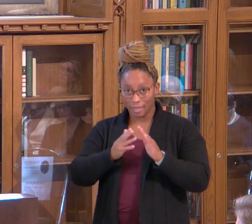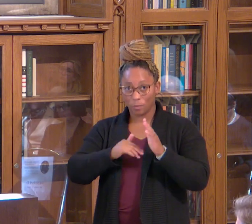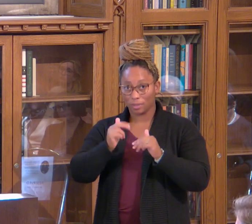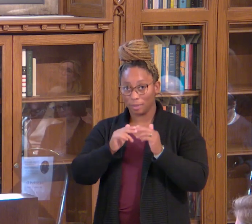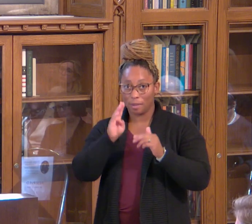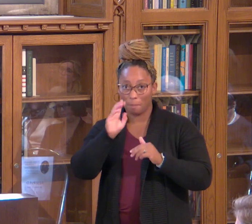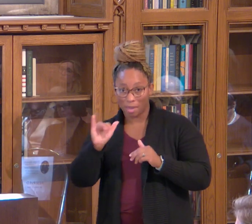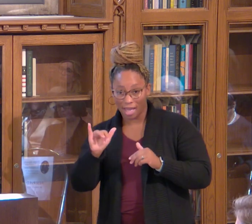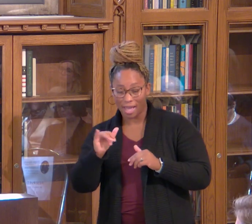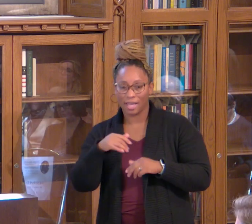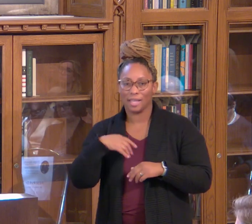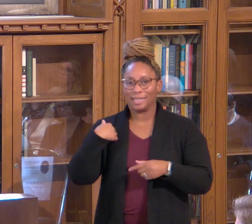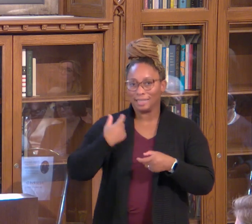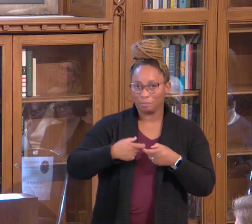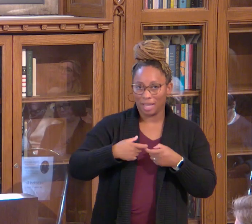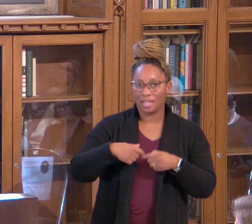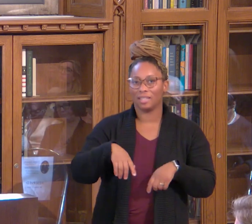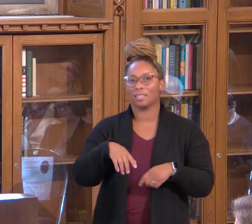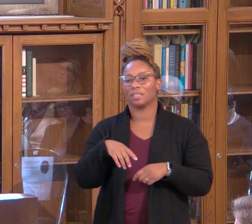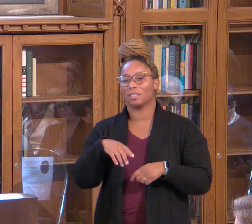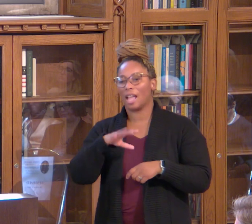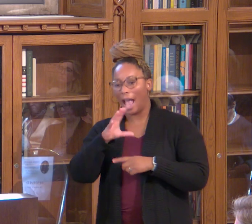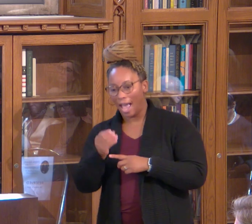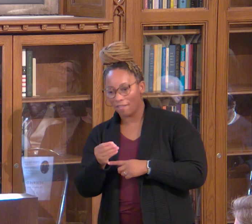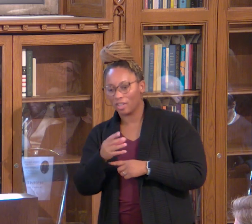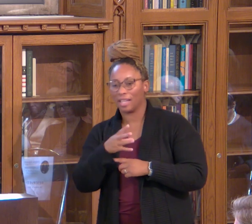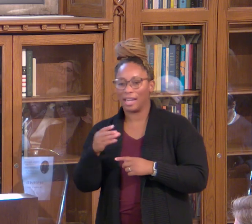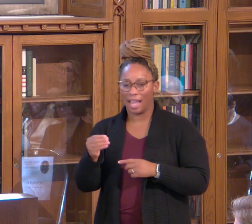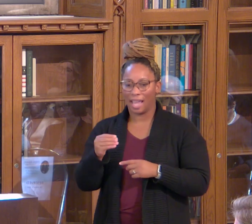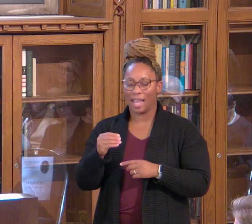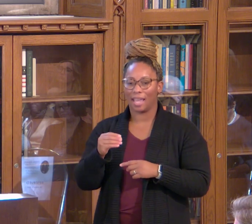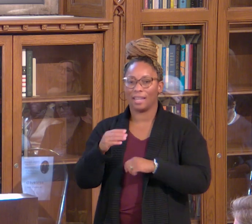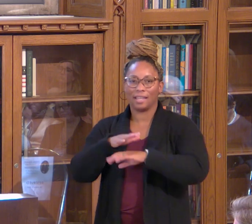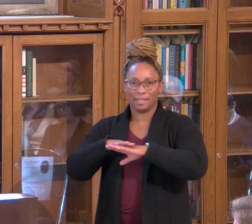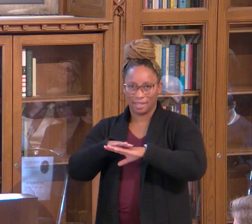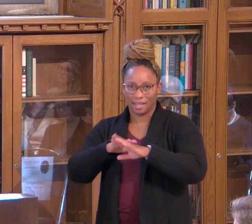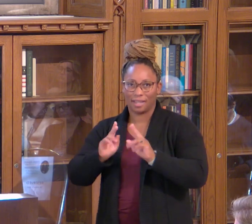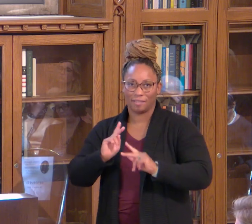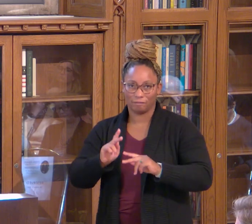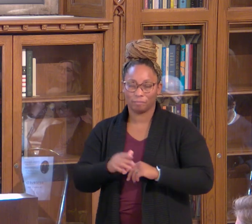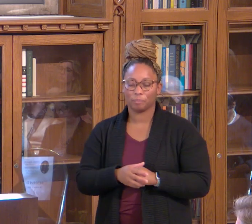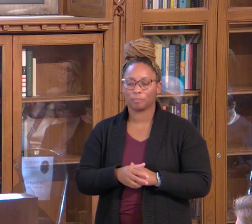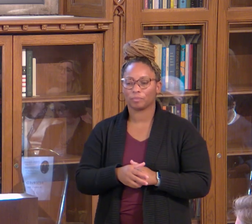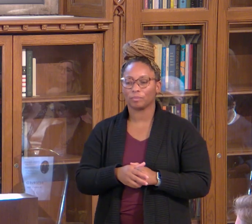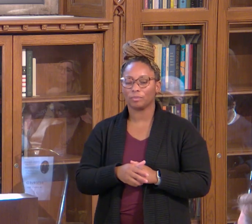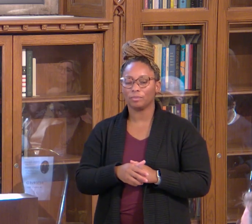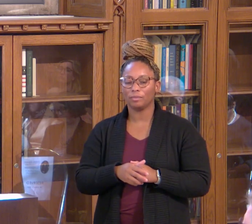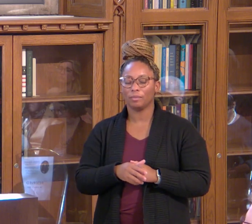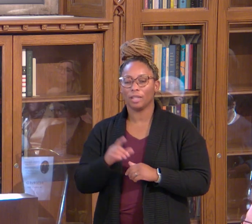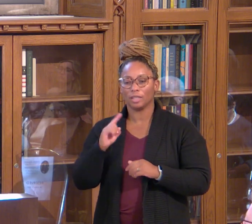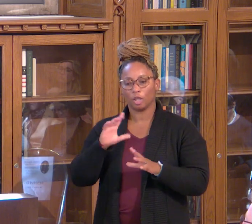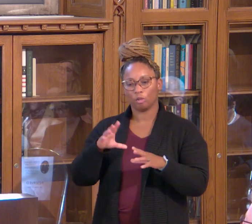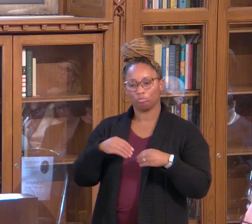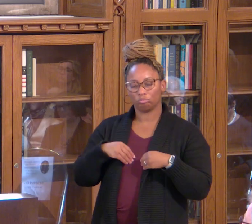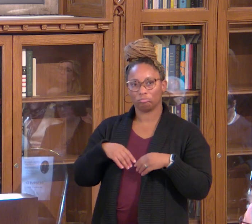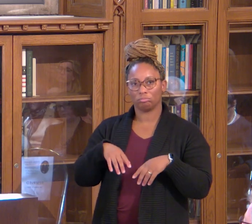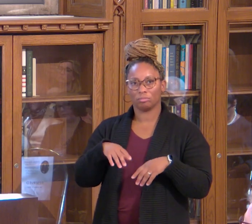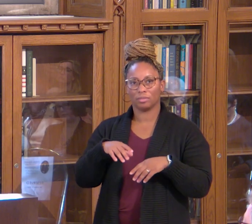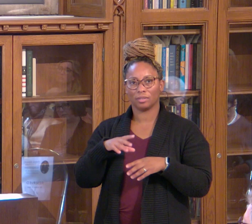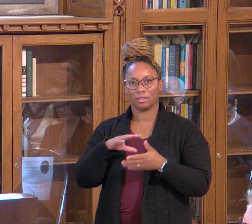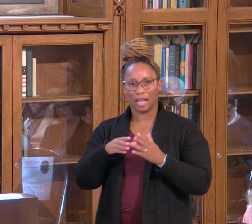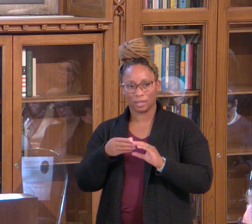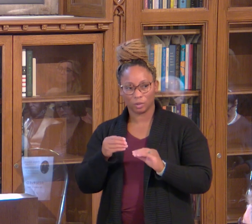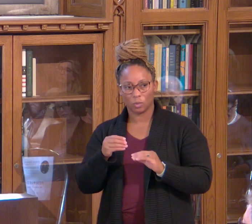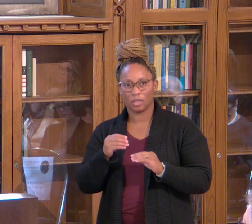European by Spanish by the Spanish by Africans and by native so this adoption also is is is is